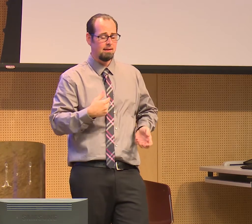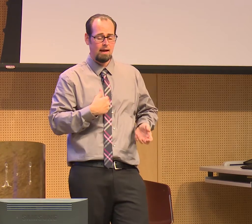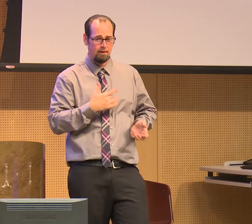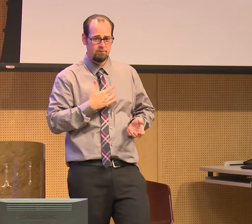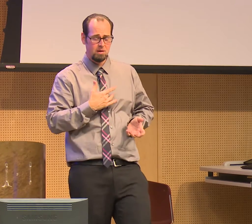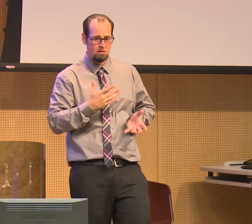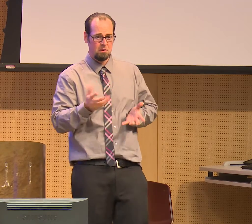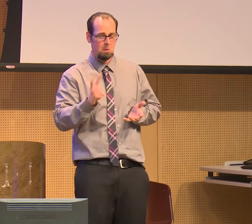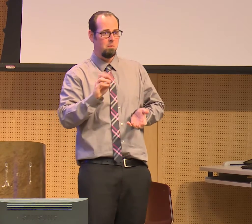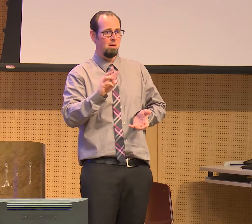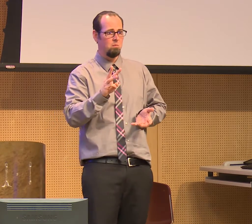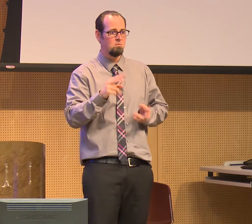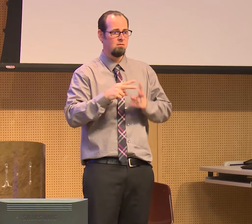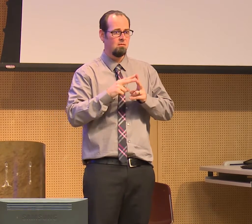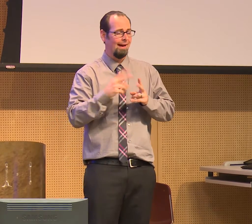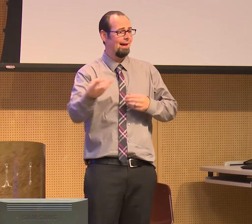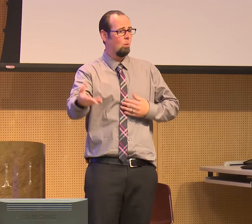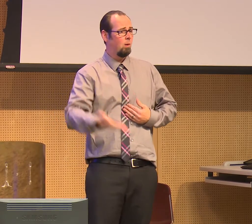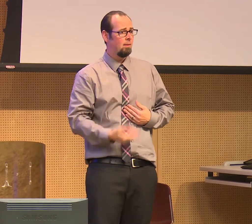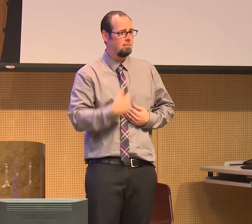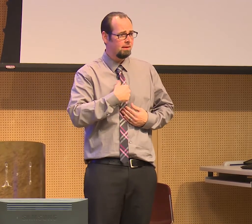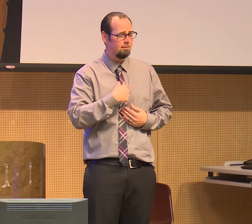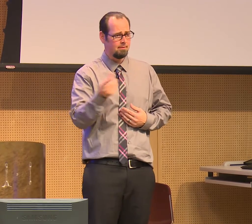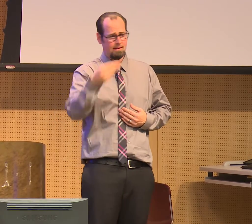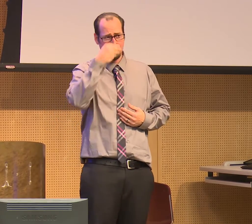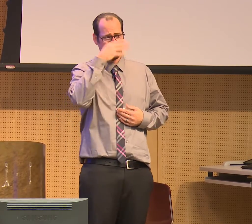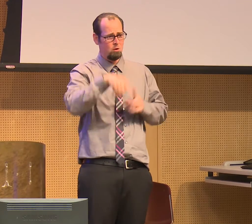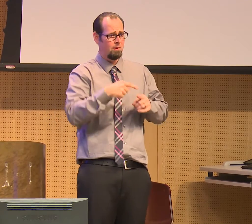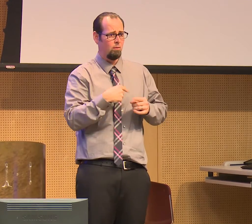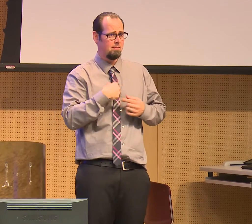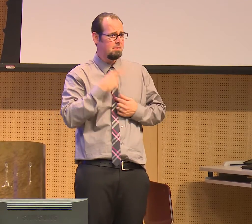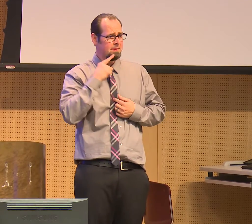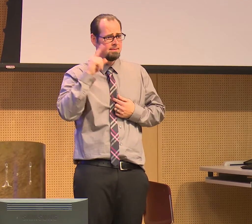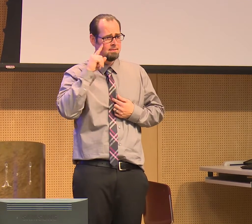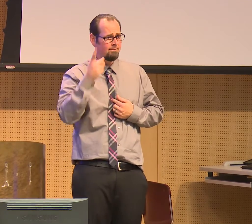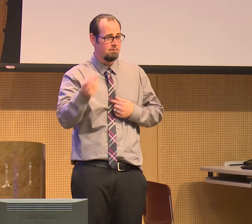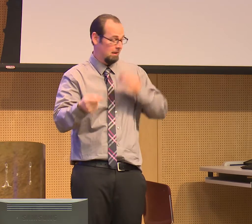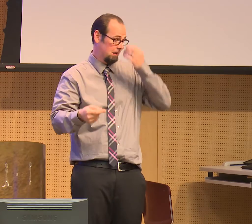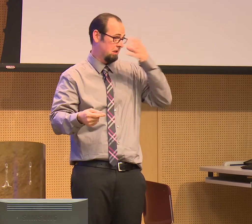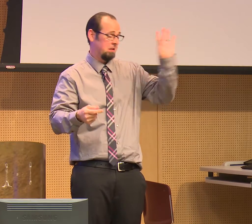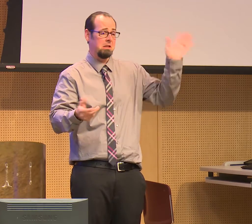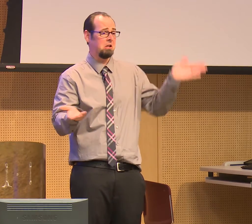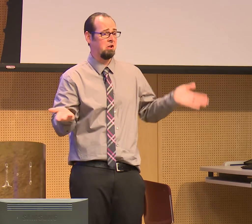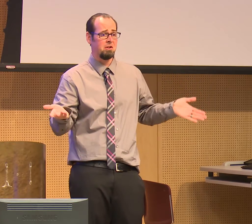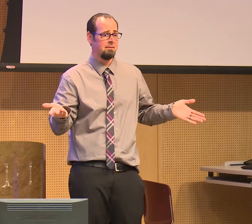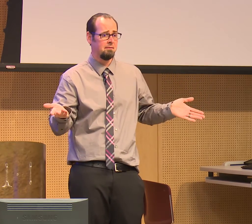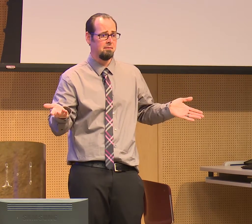Tried to teach me how to work with things. He invited me on in. He didn't care that I was deaf. It didn't